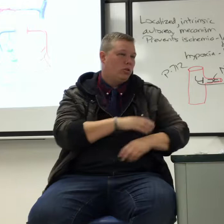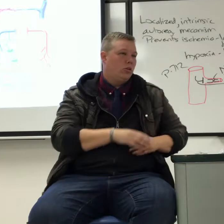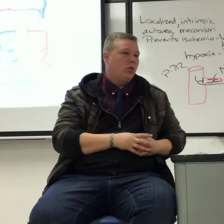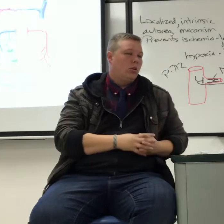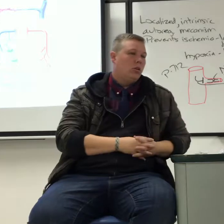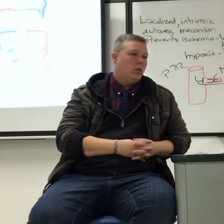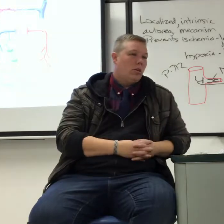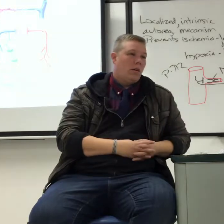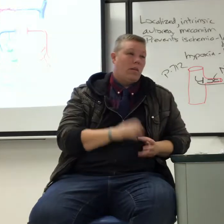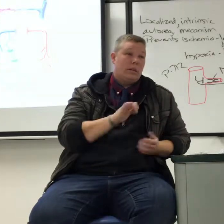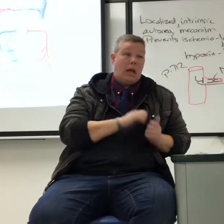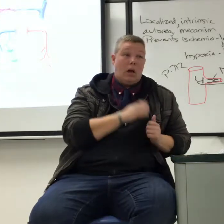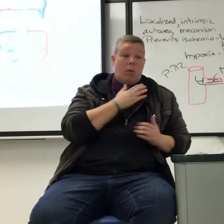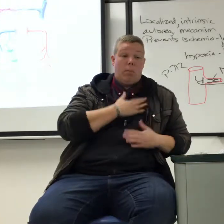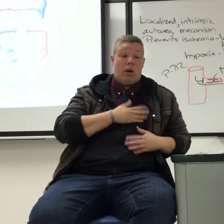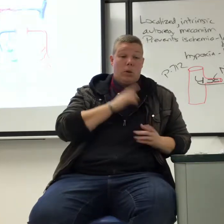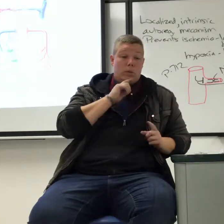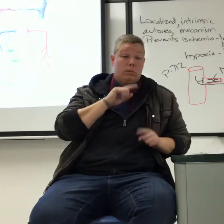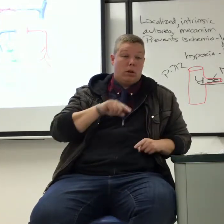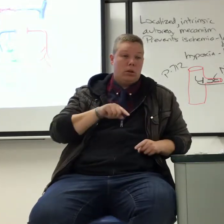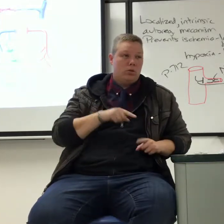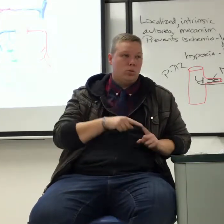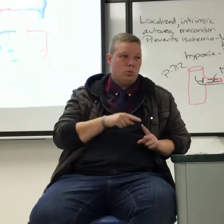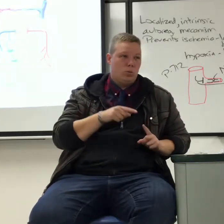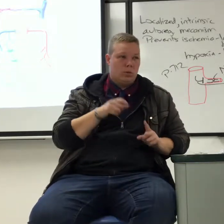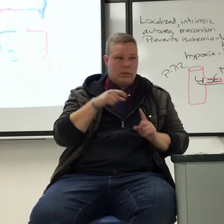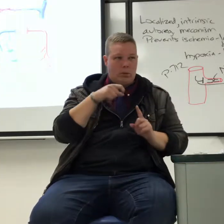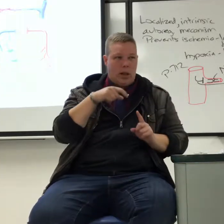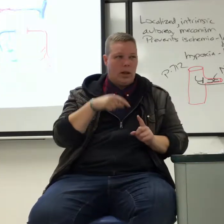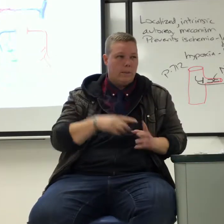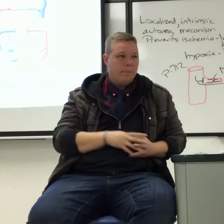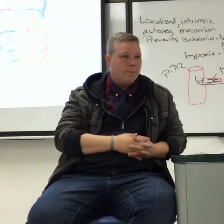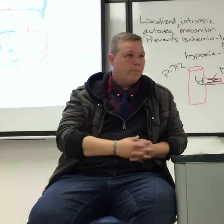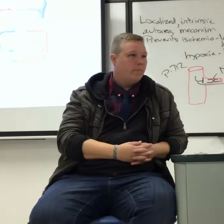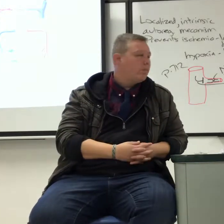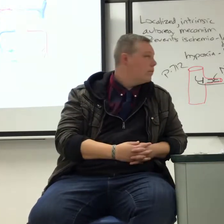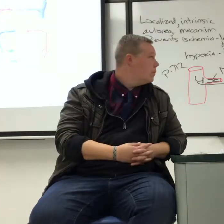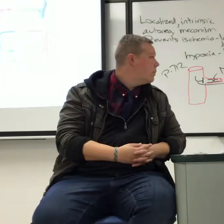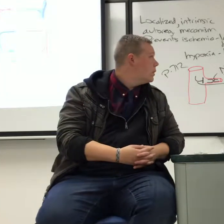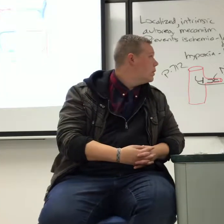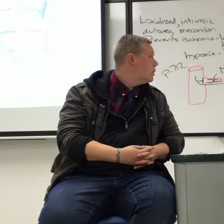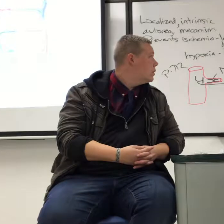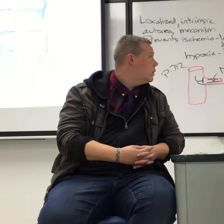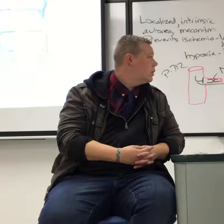It's how your body responds to stimuli. Now,